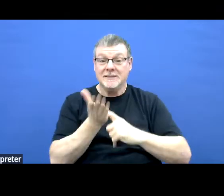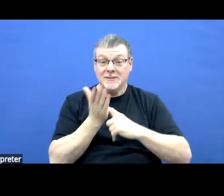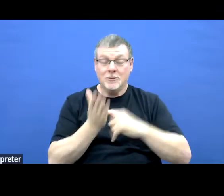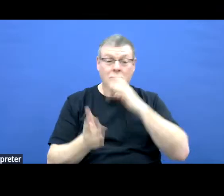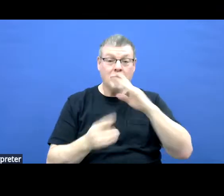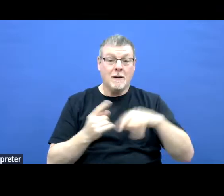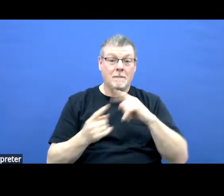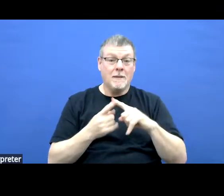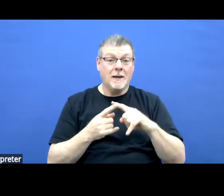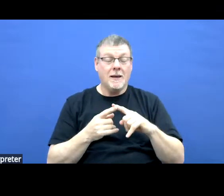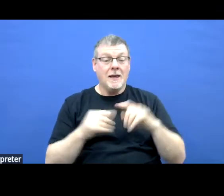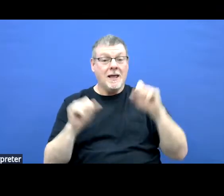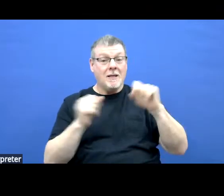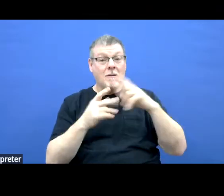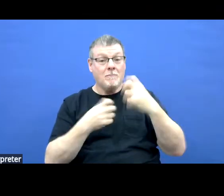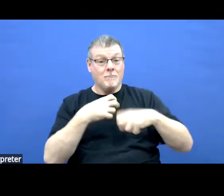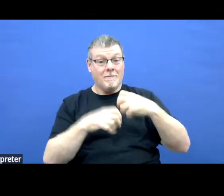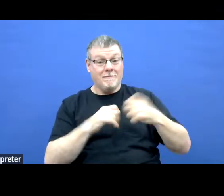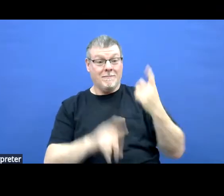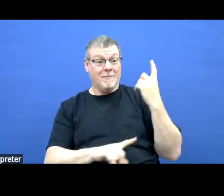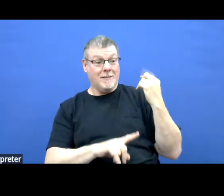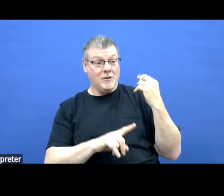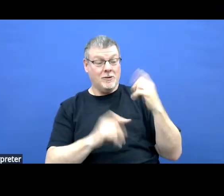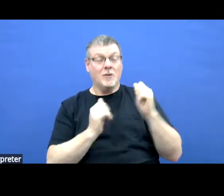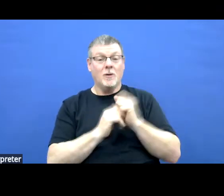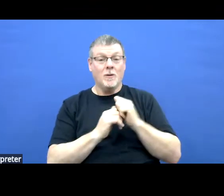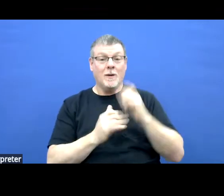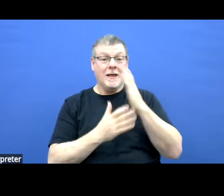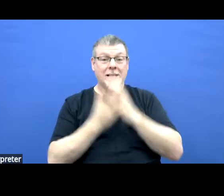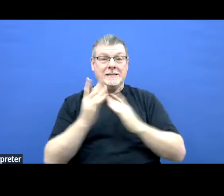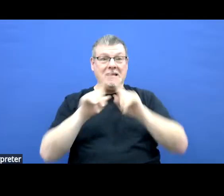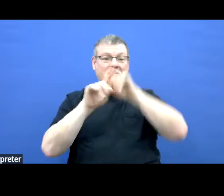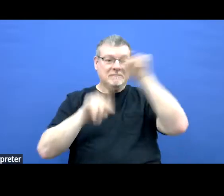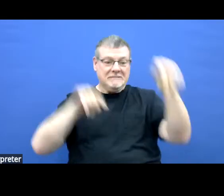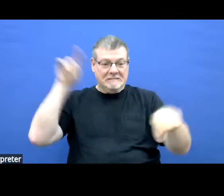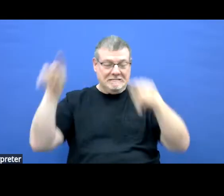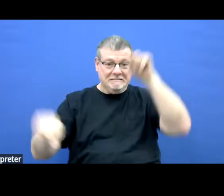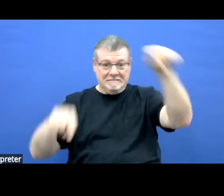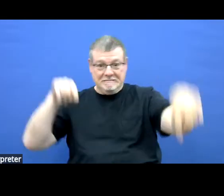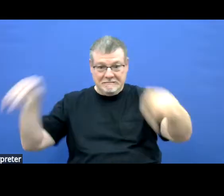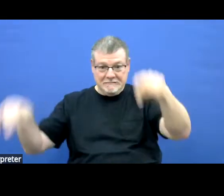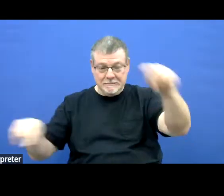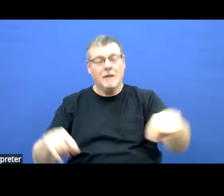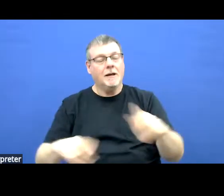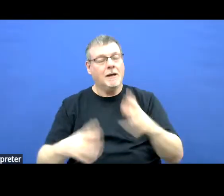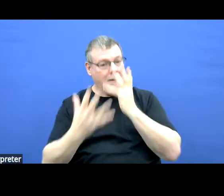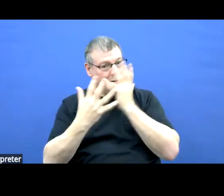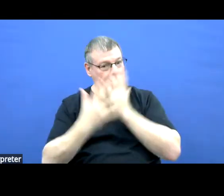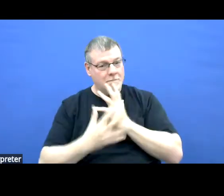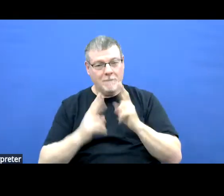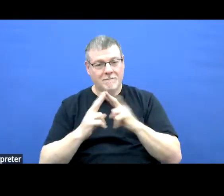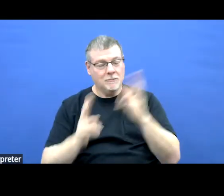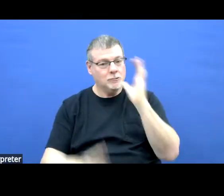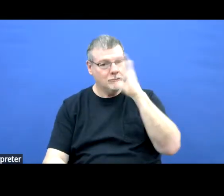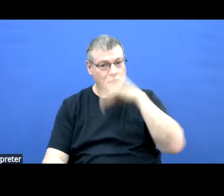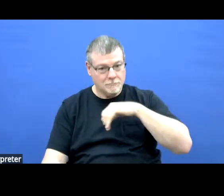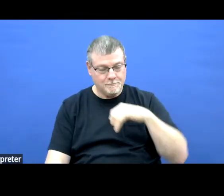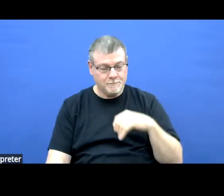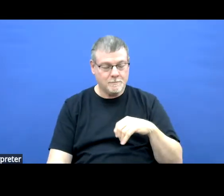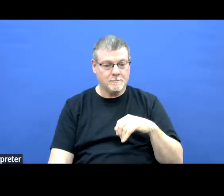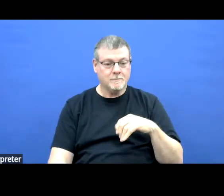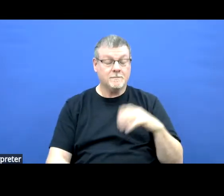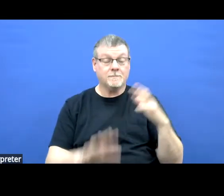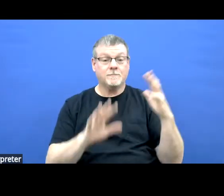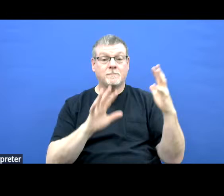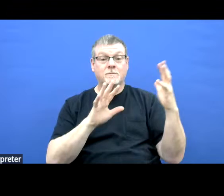about the problems we experienced last year with some of the falling debris. Unfortunately, very unusual. The